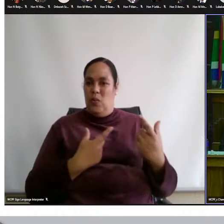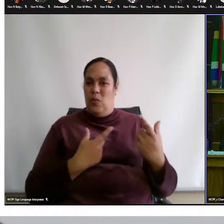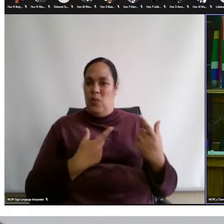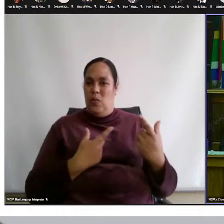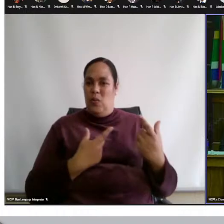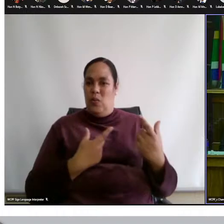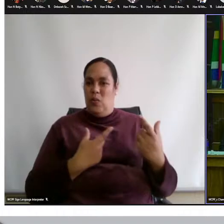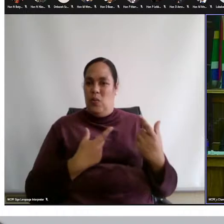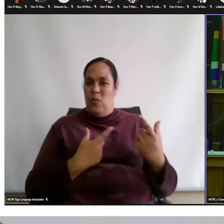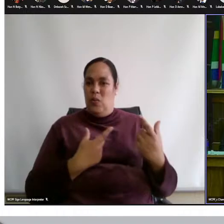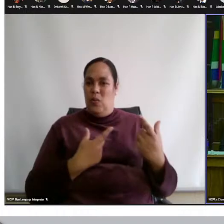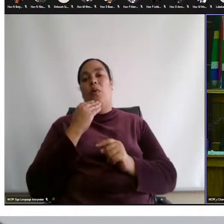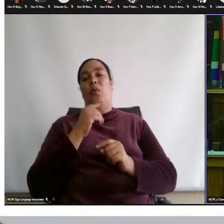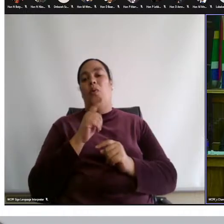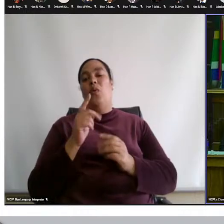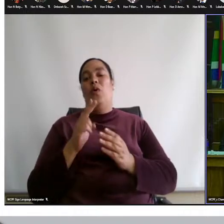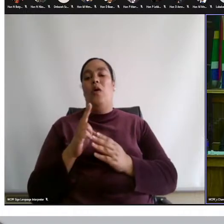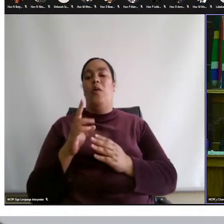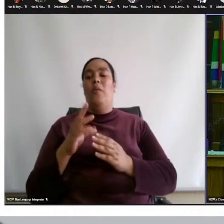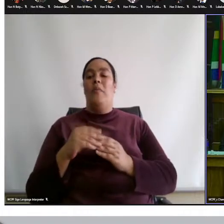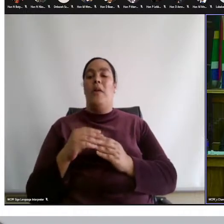For those honourable members